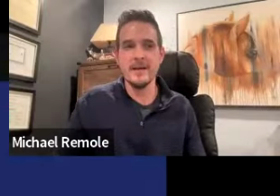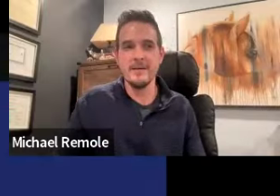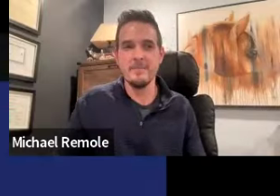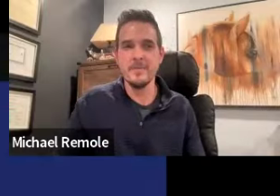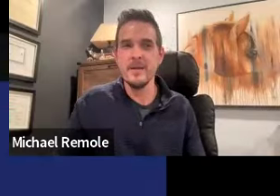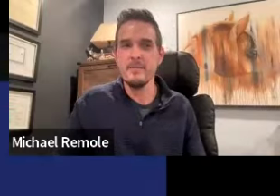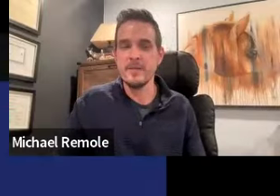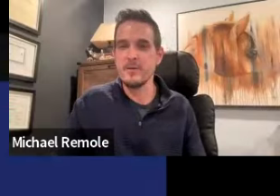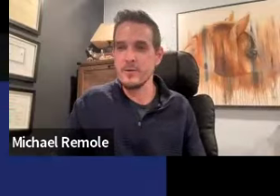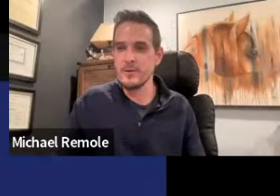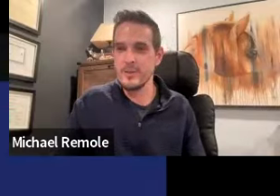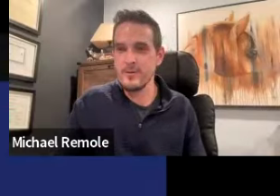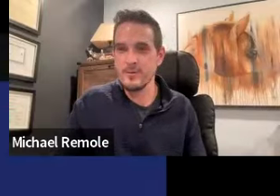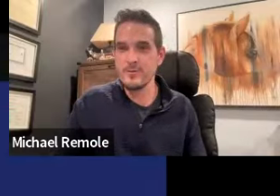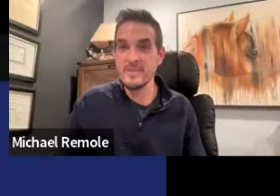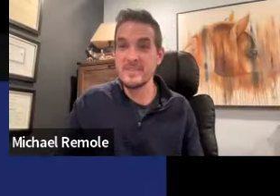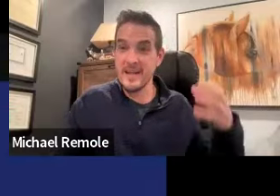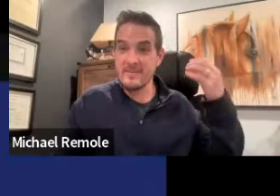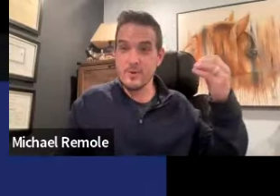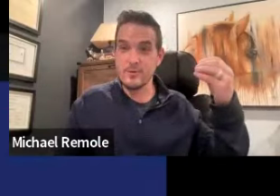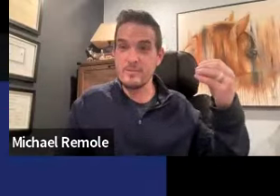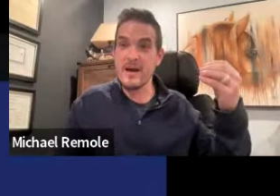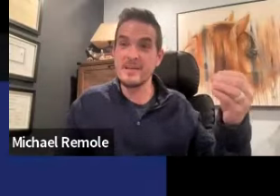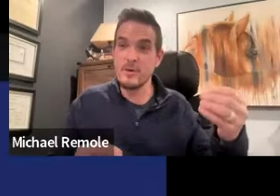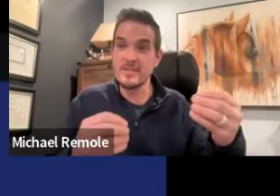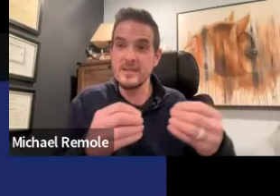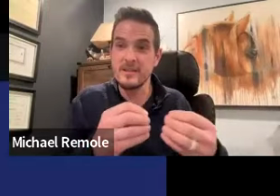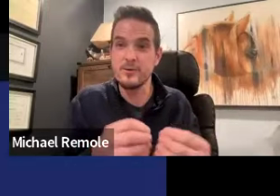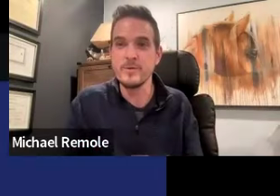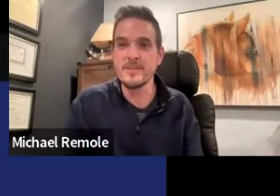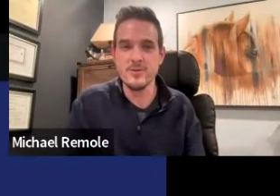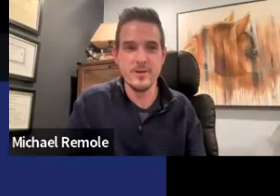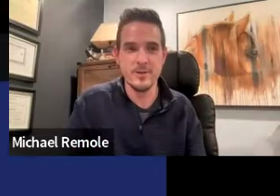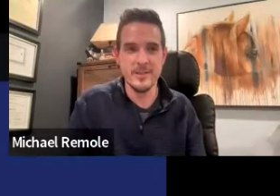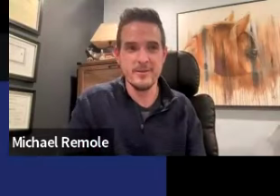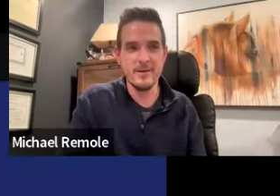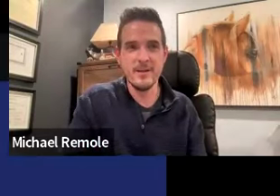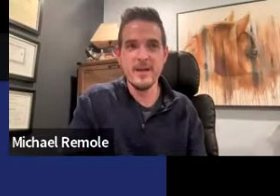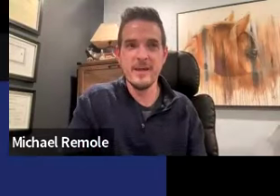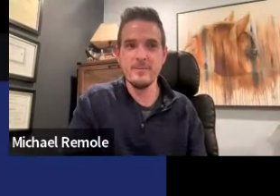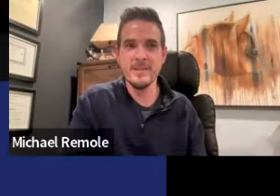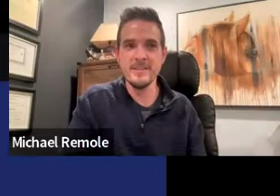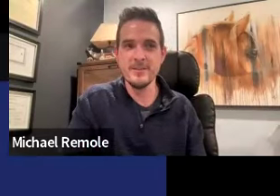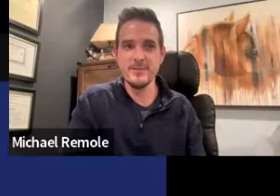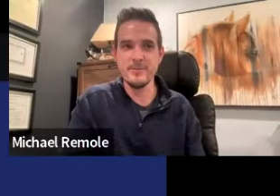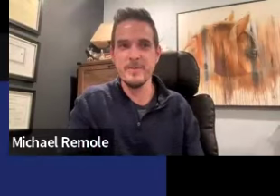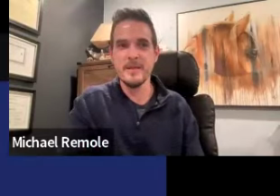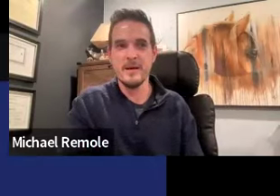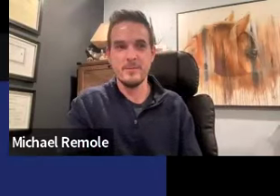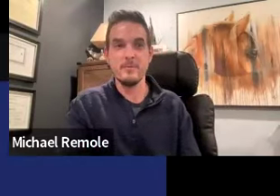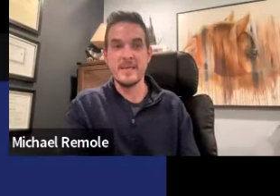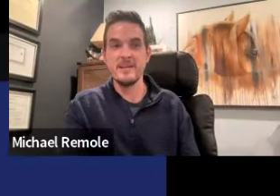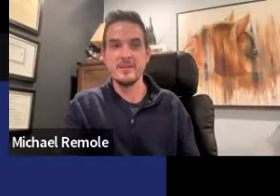that. But there are, those are the pieces that I have to hold in mind. And what is the clinical reconstruction there that we need to